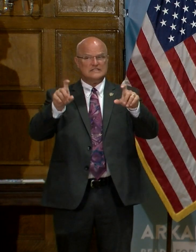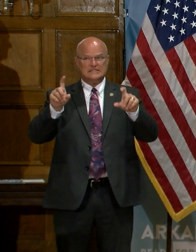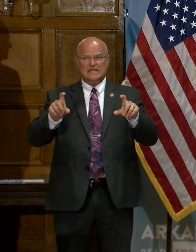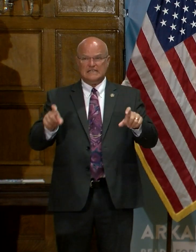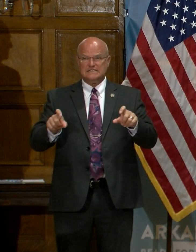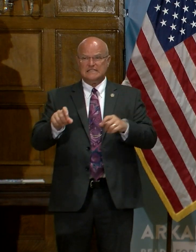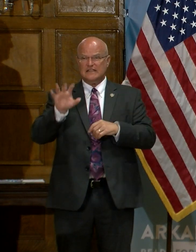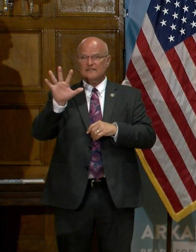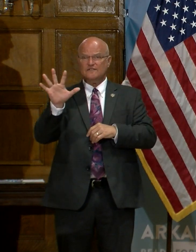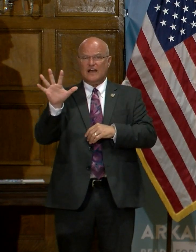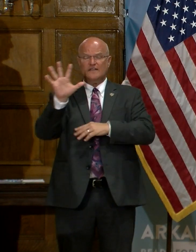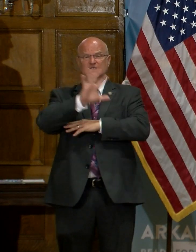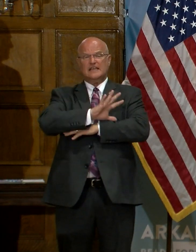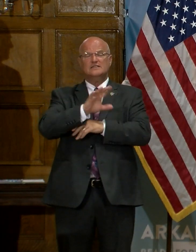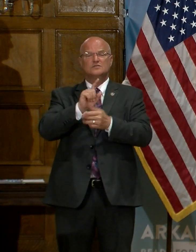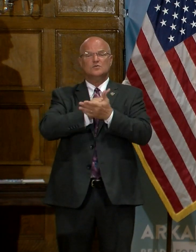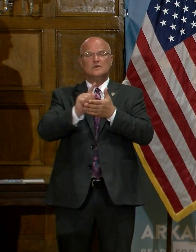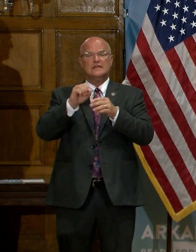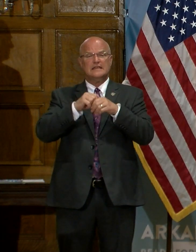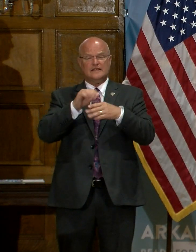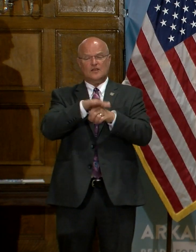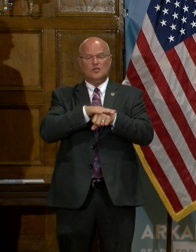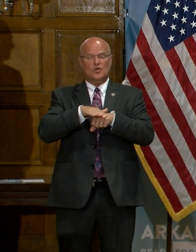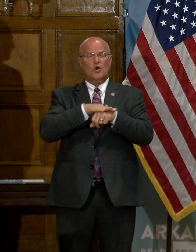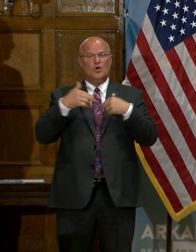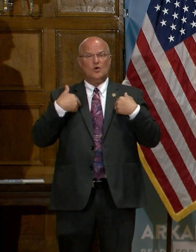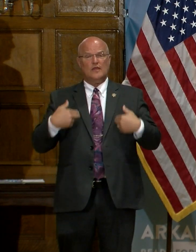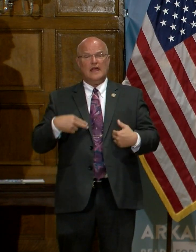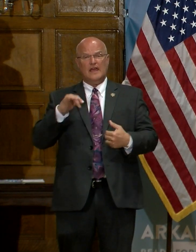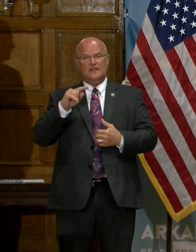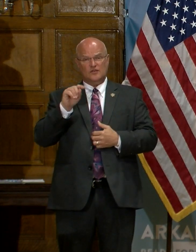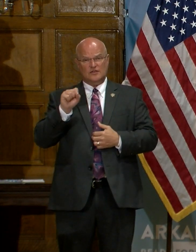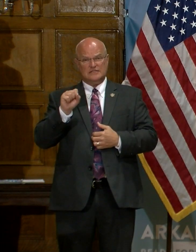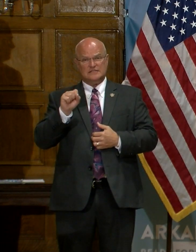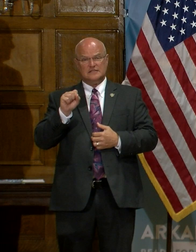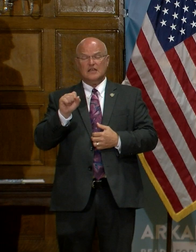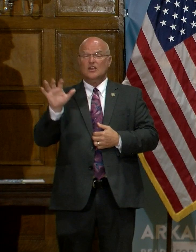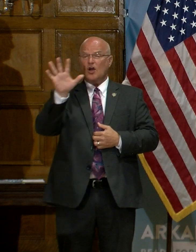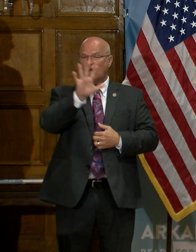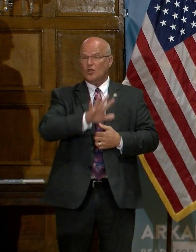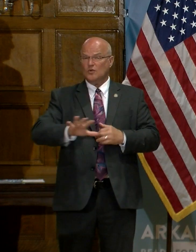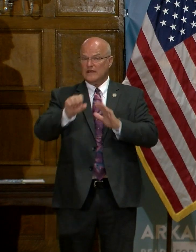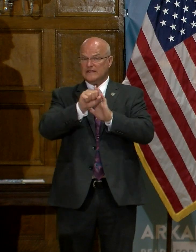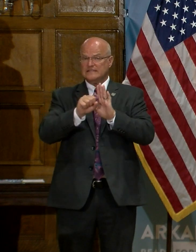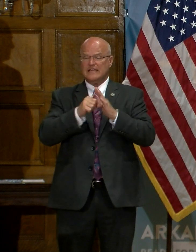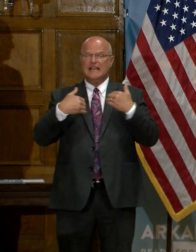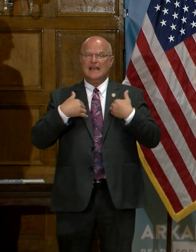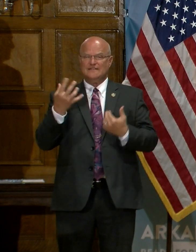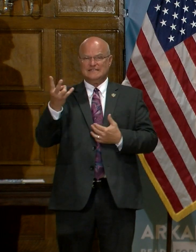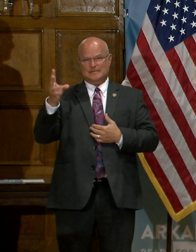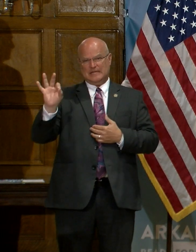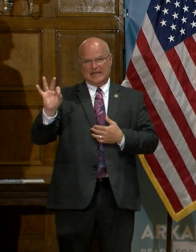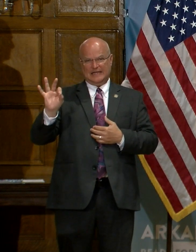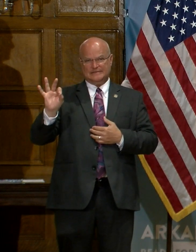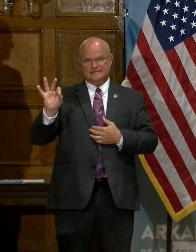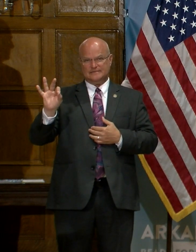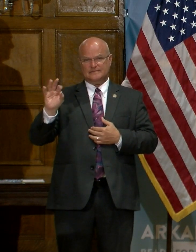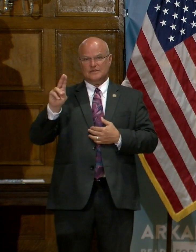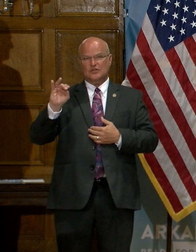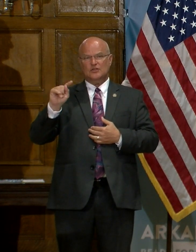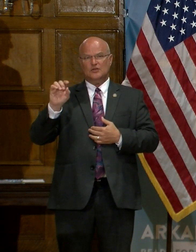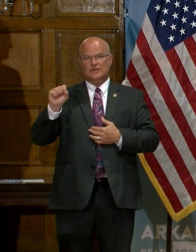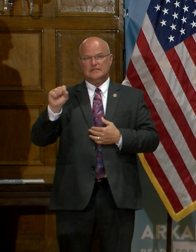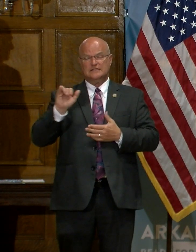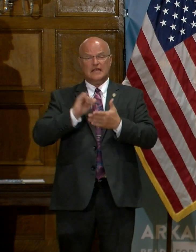testing 5 days a week in our local health units, 79 local health units throughout the state, and